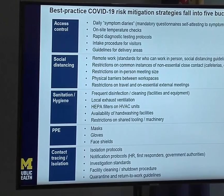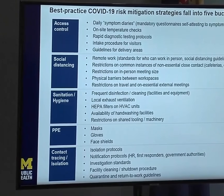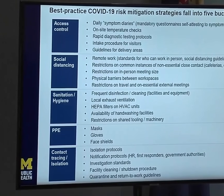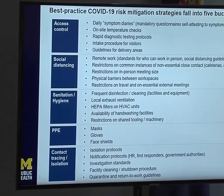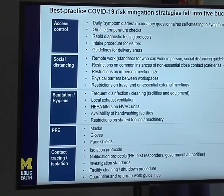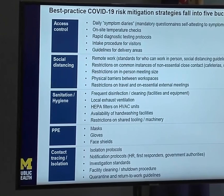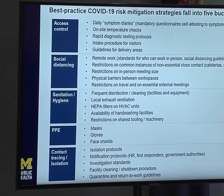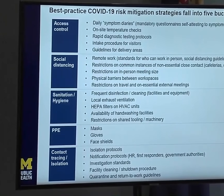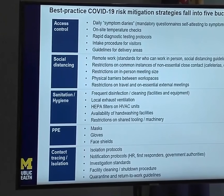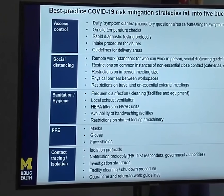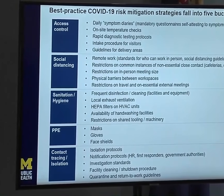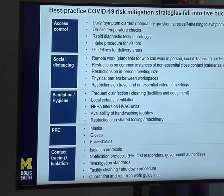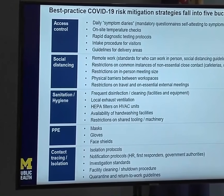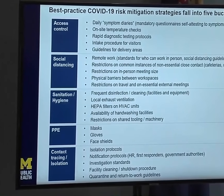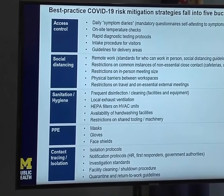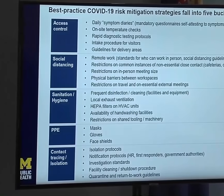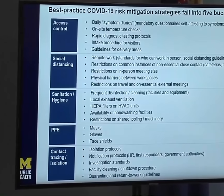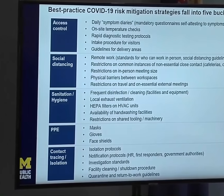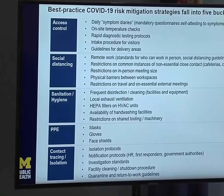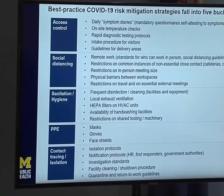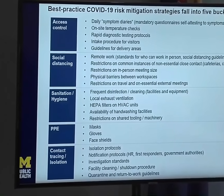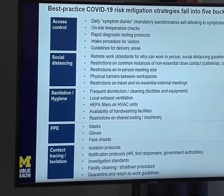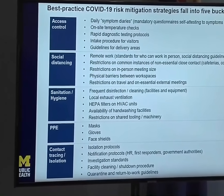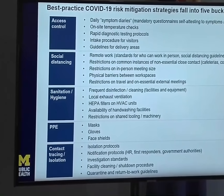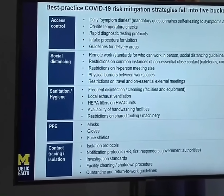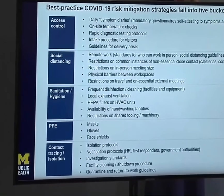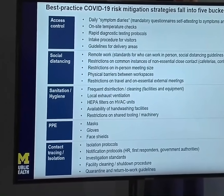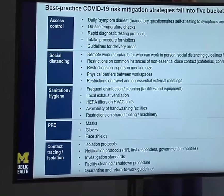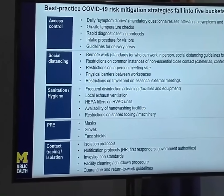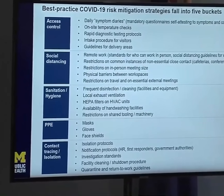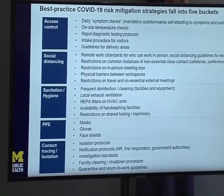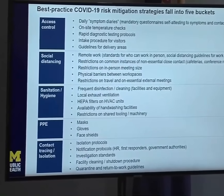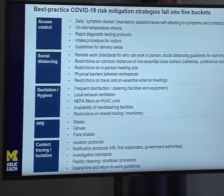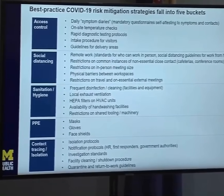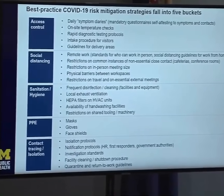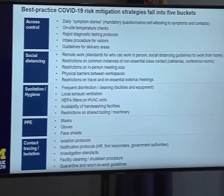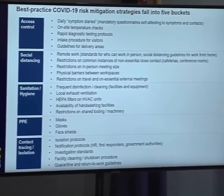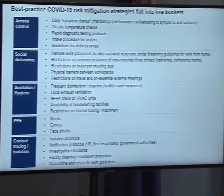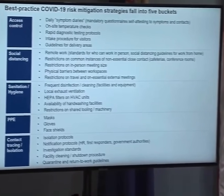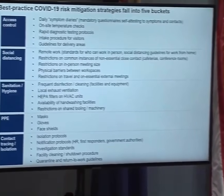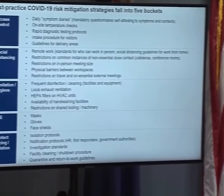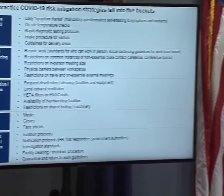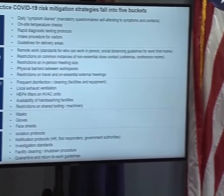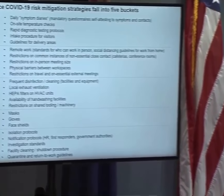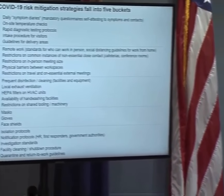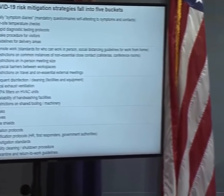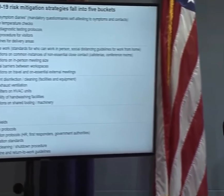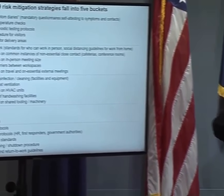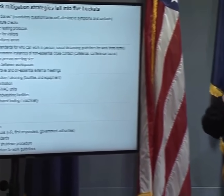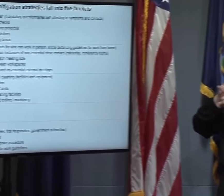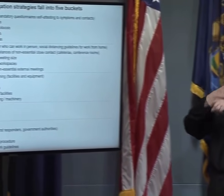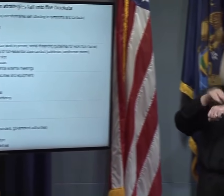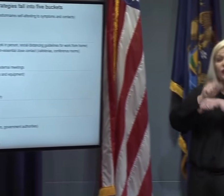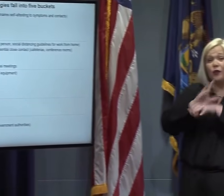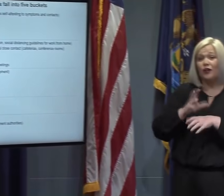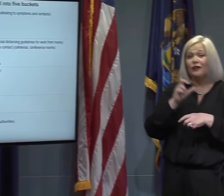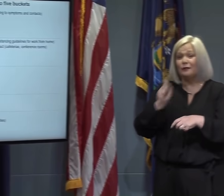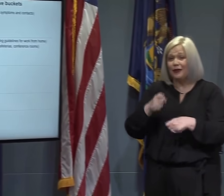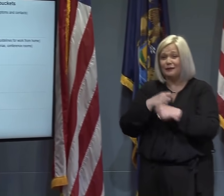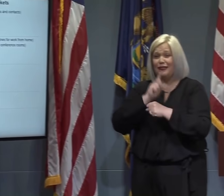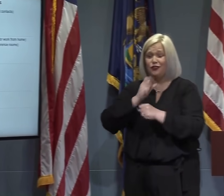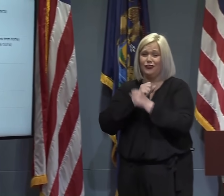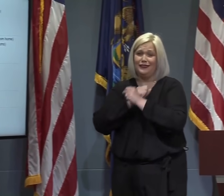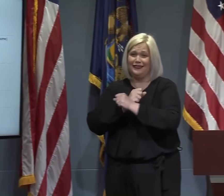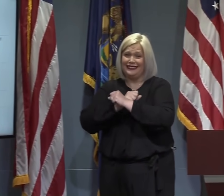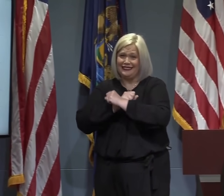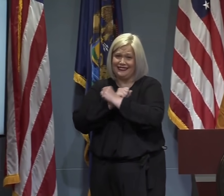home. It's on the individual when they go home, but it's on the employer and the employee when they are at work. Leaders in industry have been